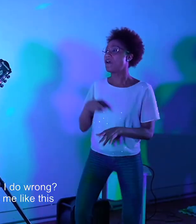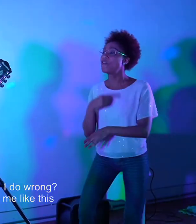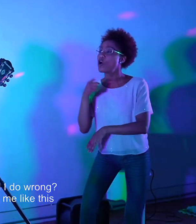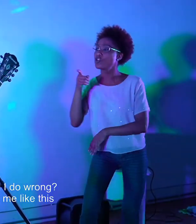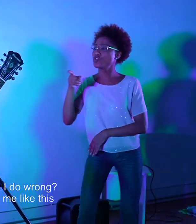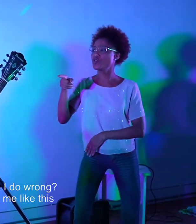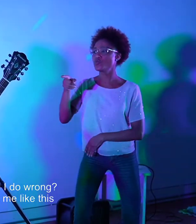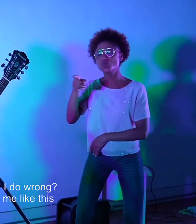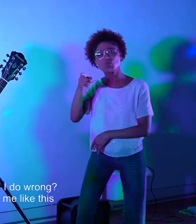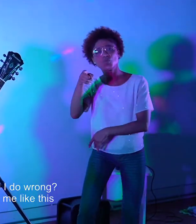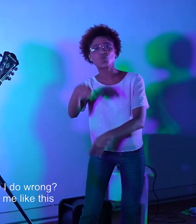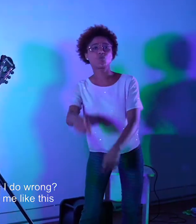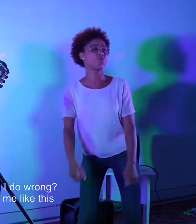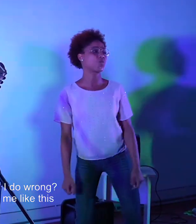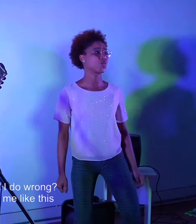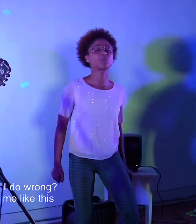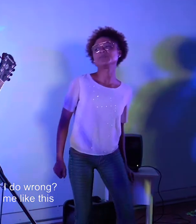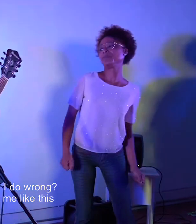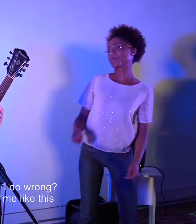wrong for you